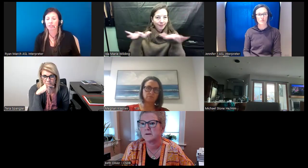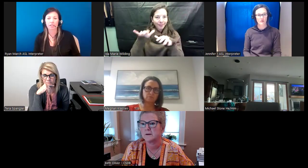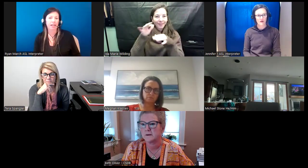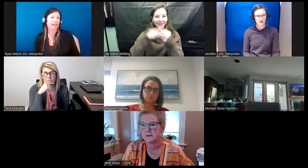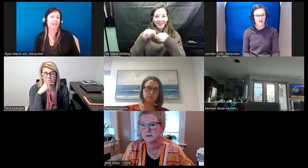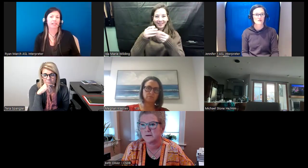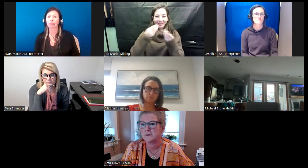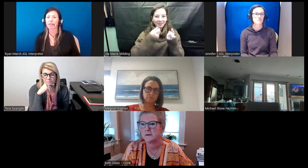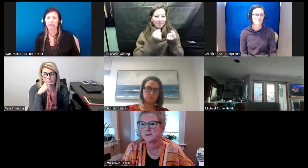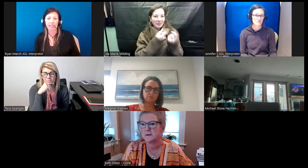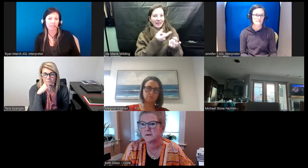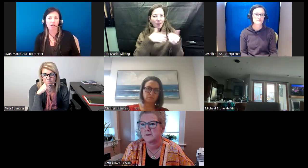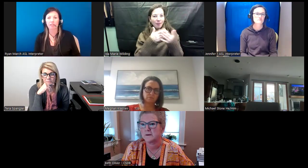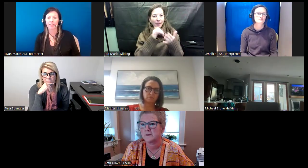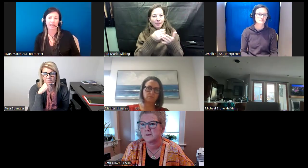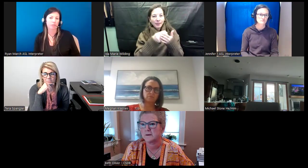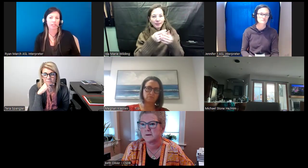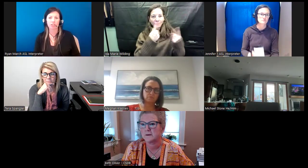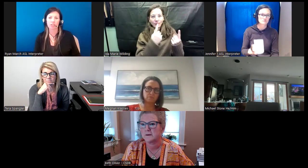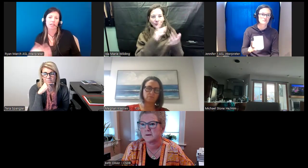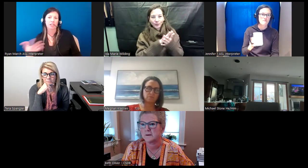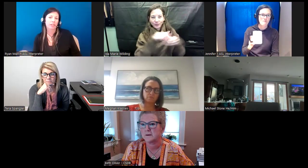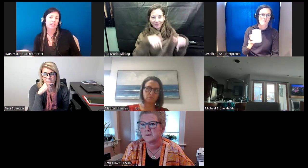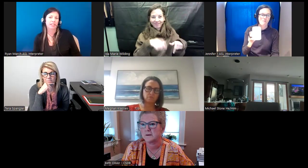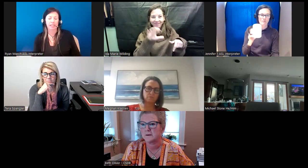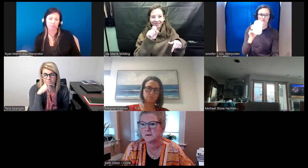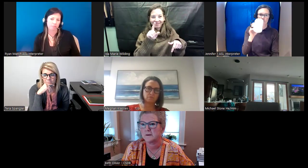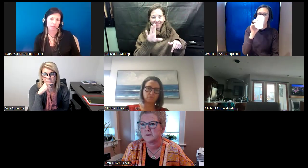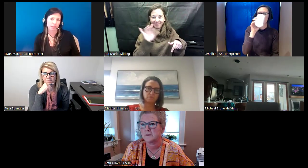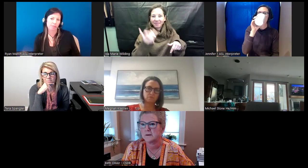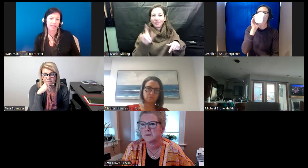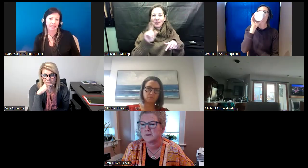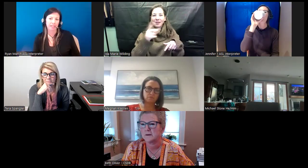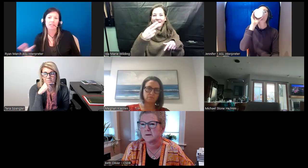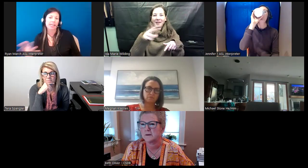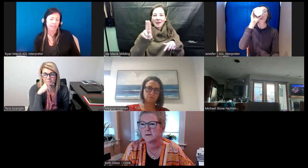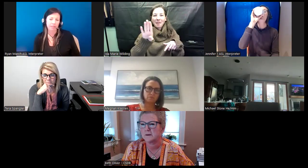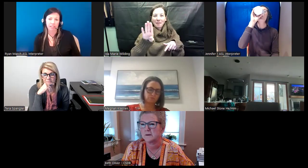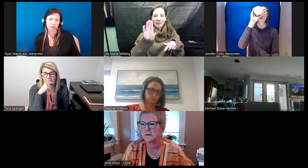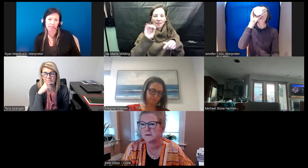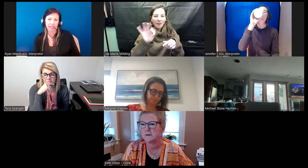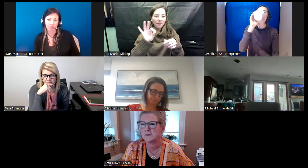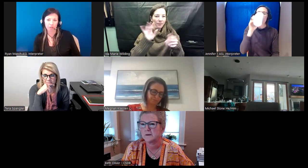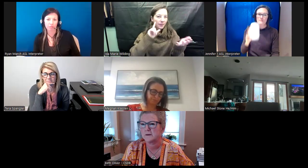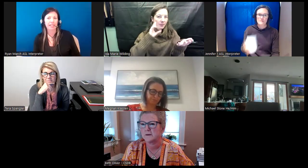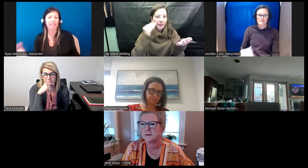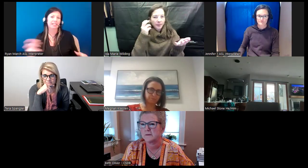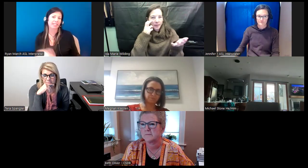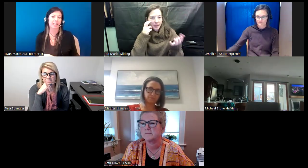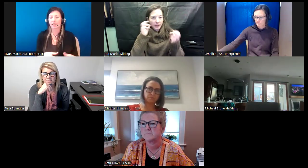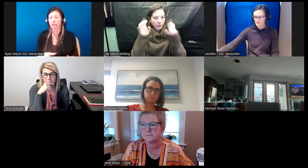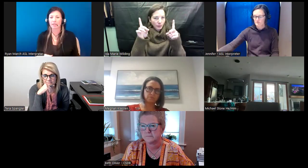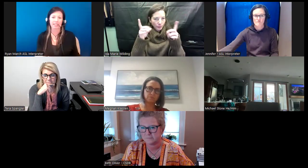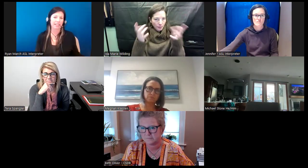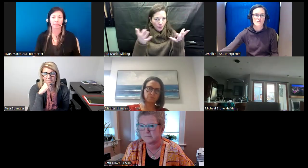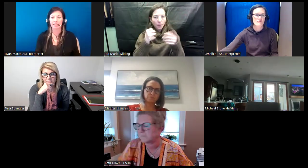description and braille lists, all of that. How much, is the state spending in mainstream classrooms? And instead,